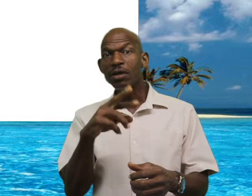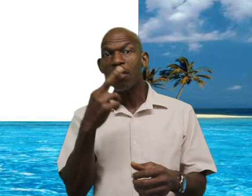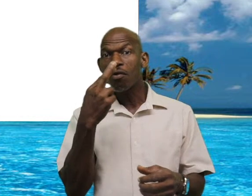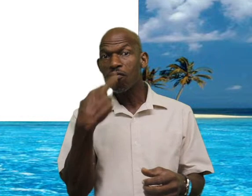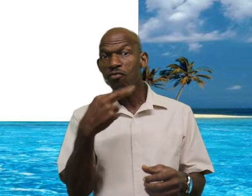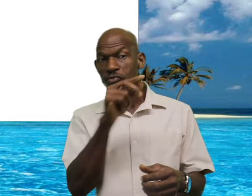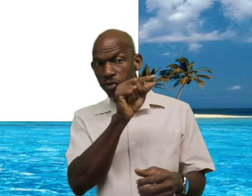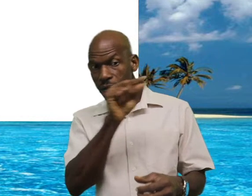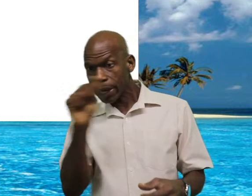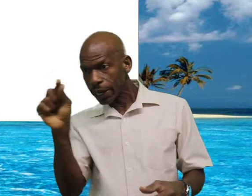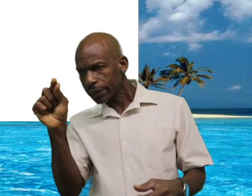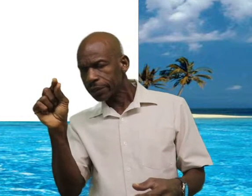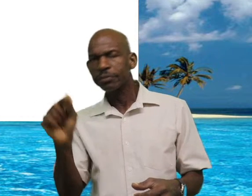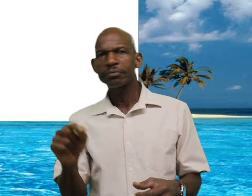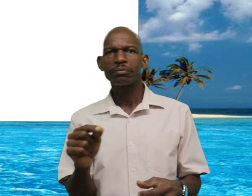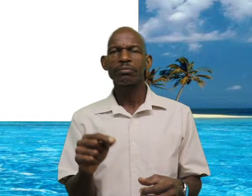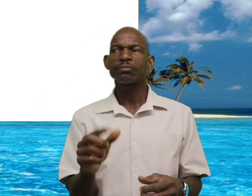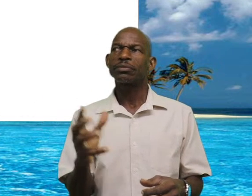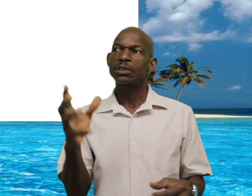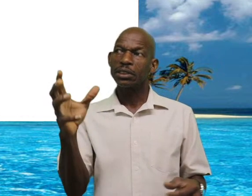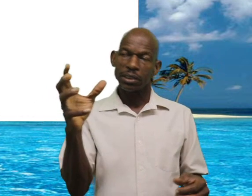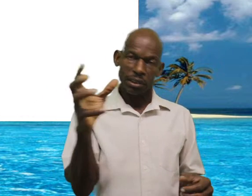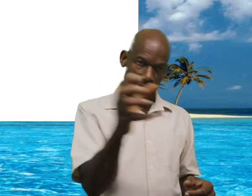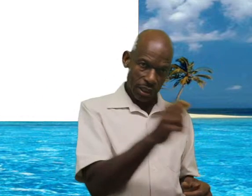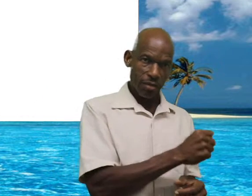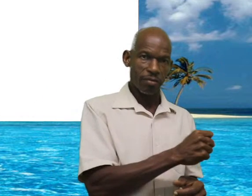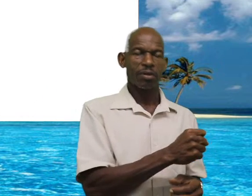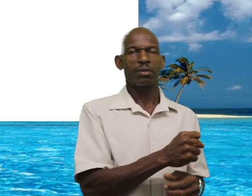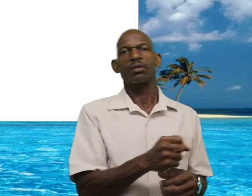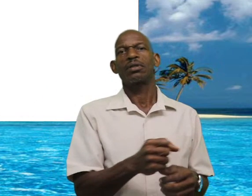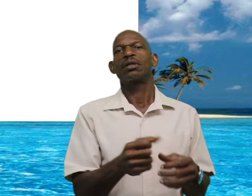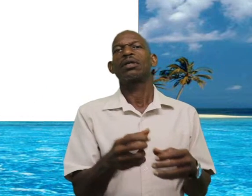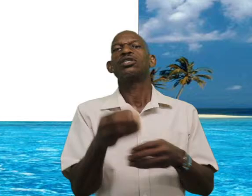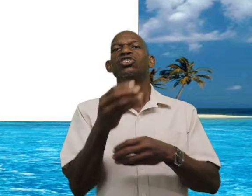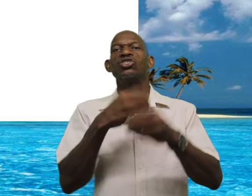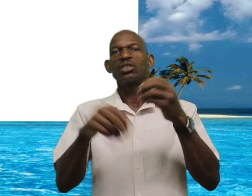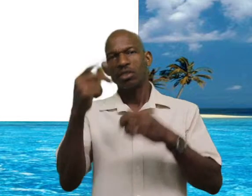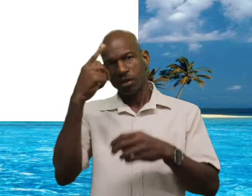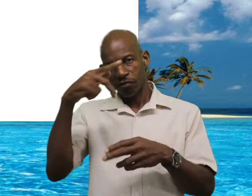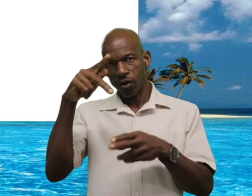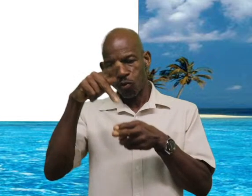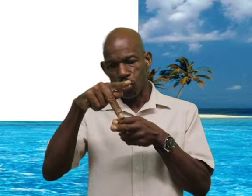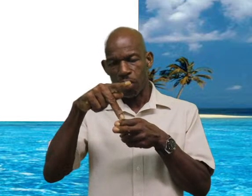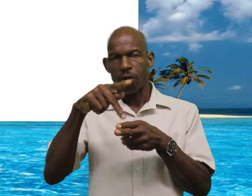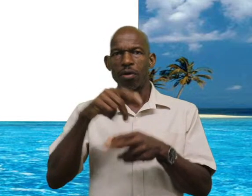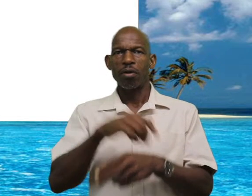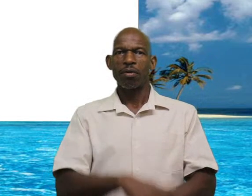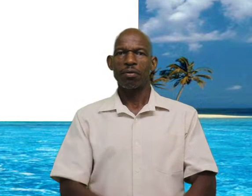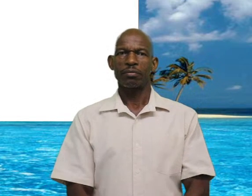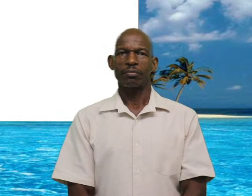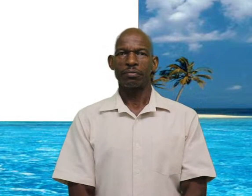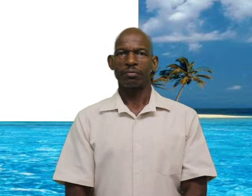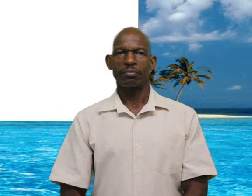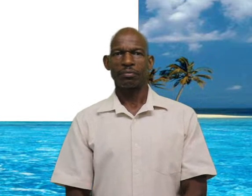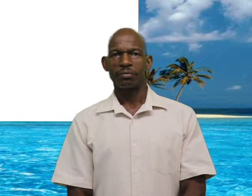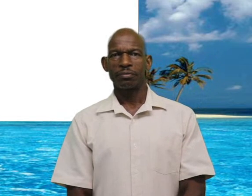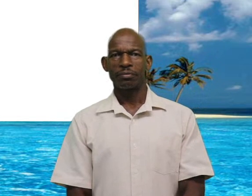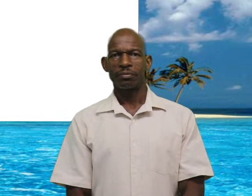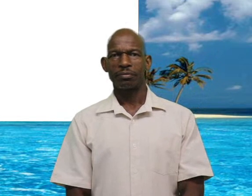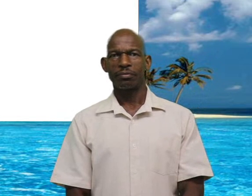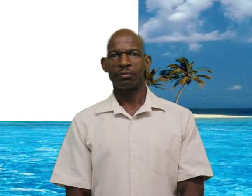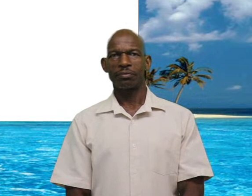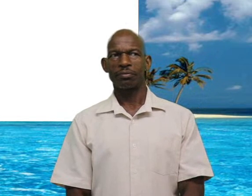Go back to what we did last week because it's following from that what we did last week to write